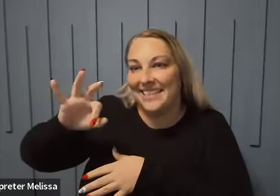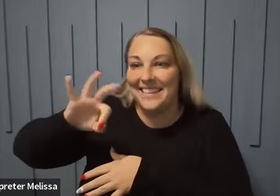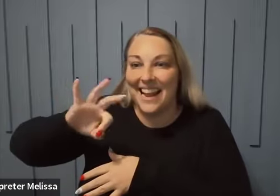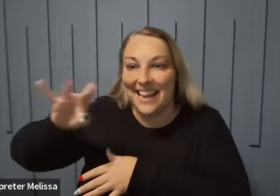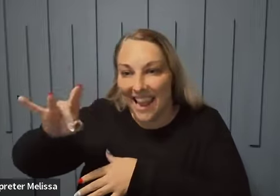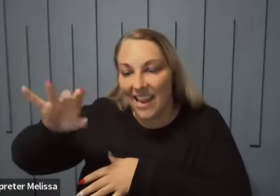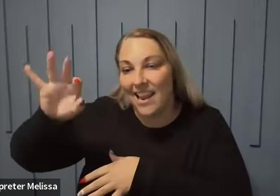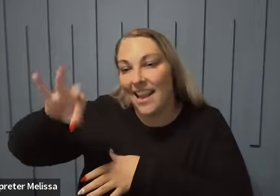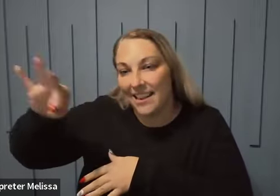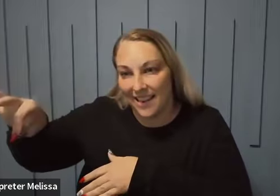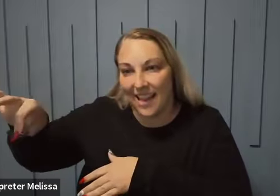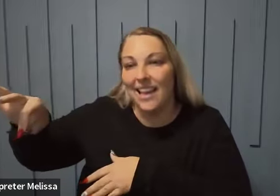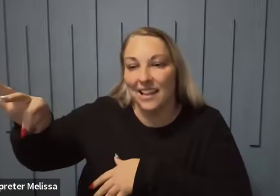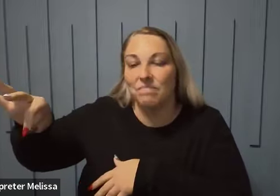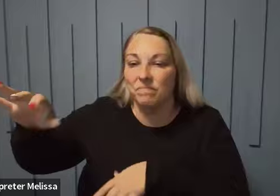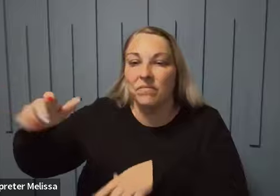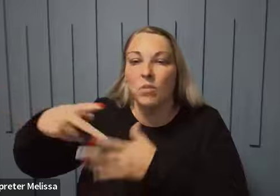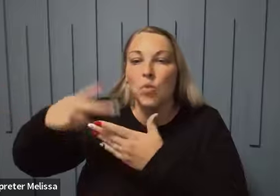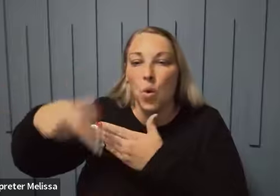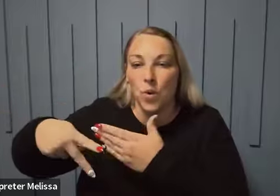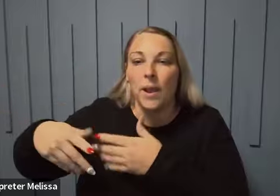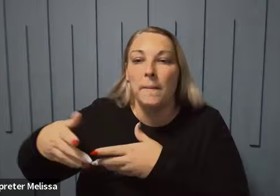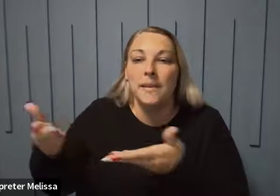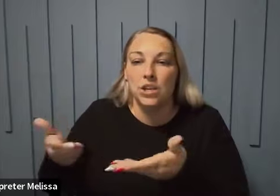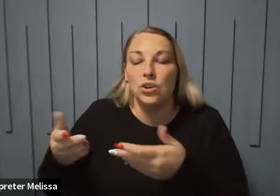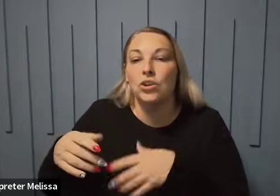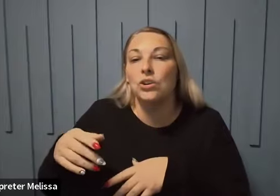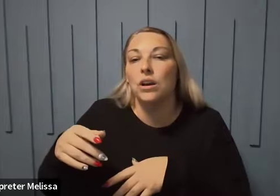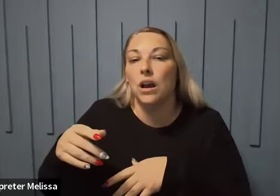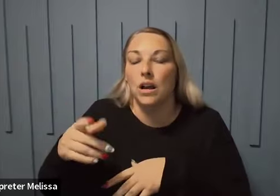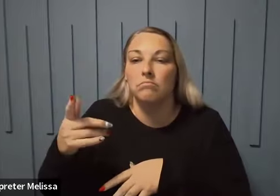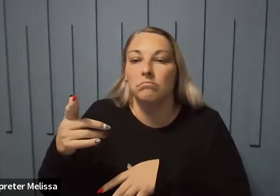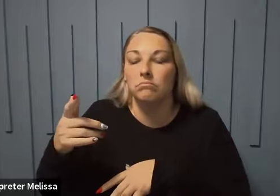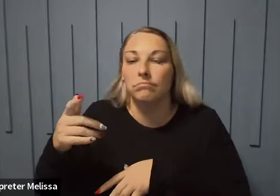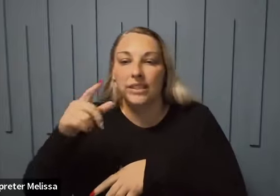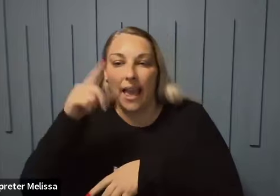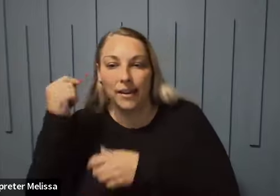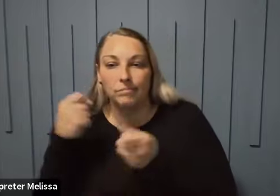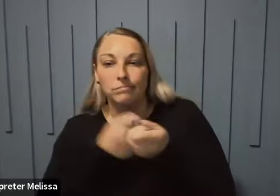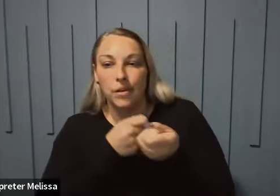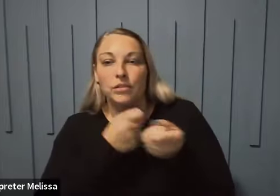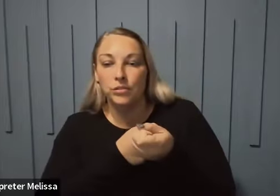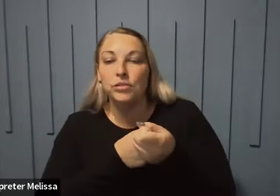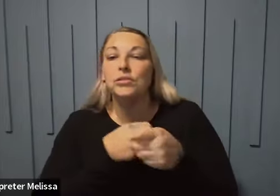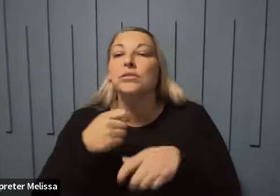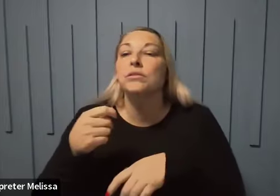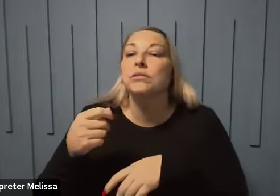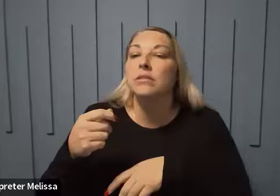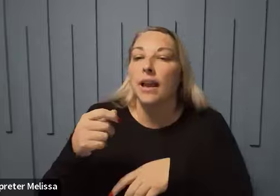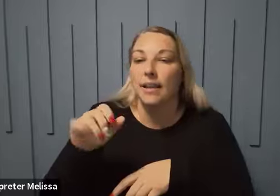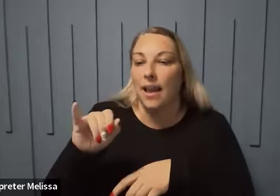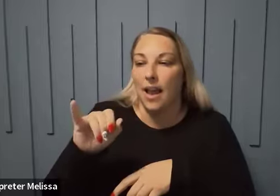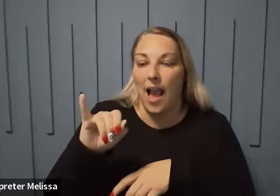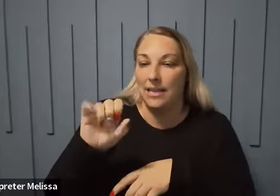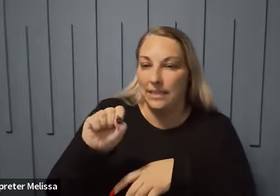1999, we had a program here that was sponsored by Gallaudet University, Steve Nover at ISD, and I